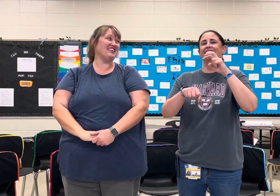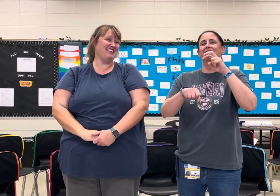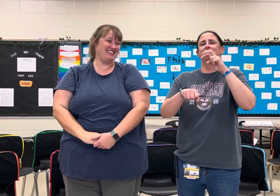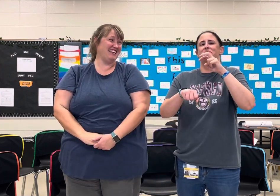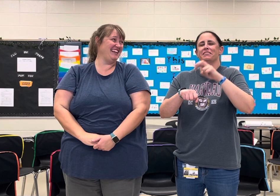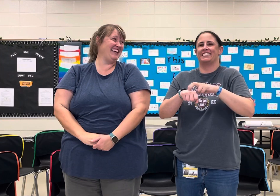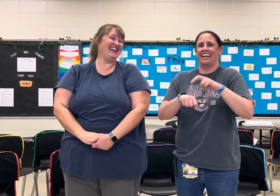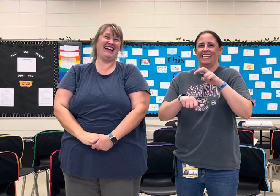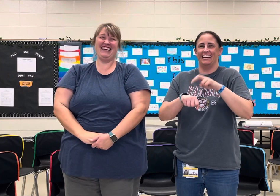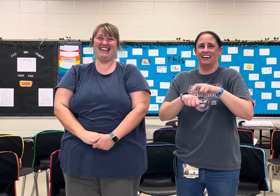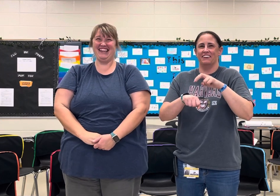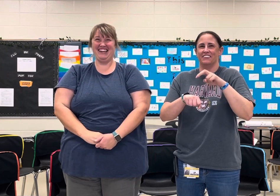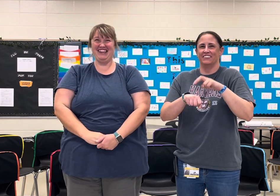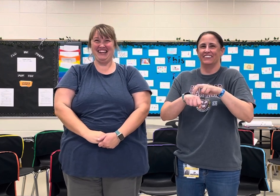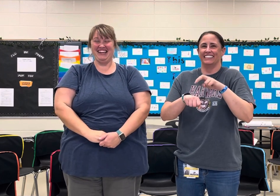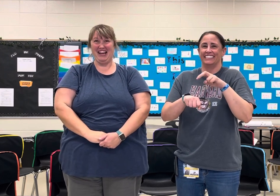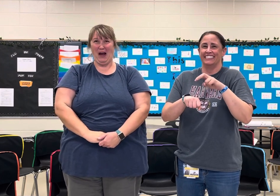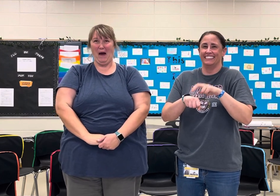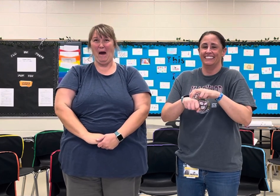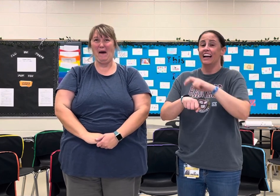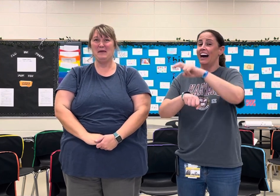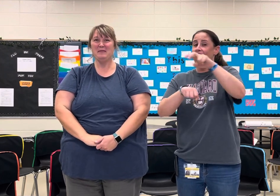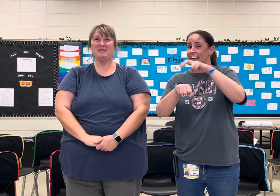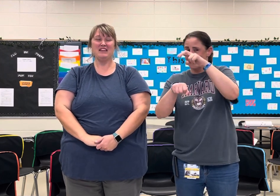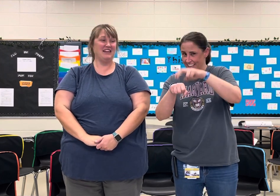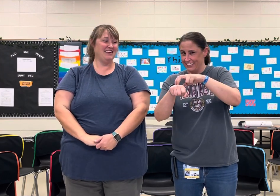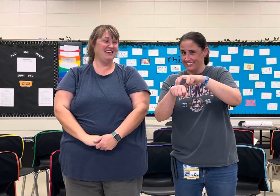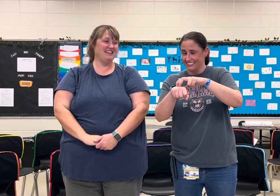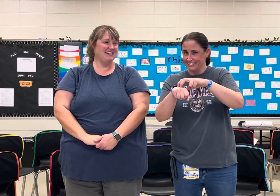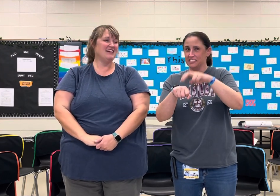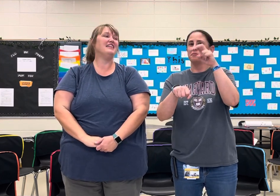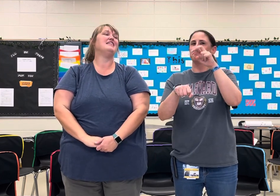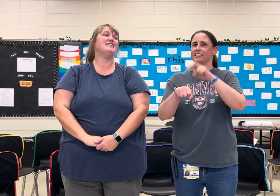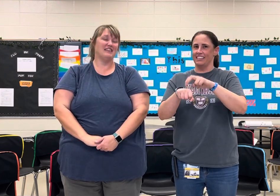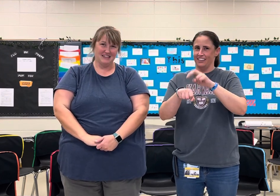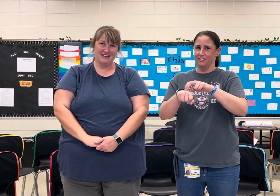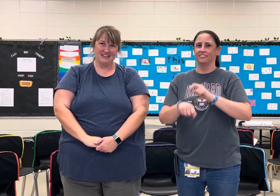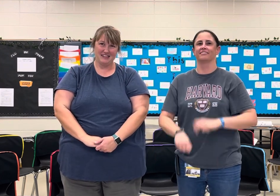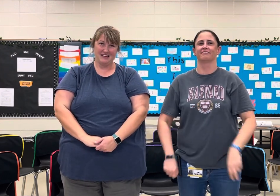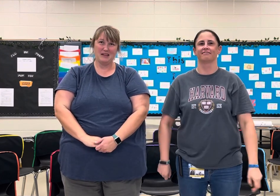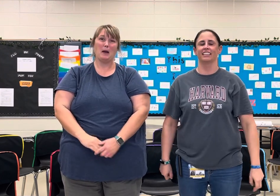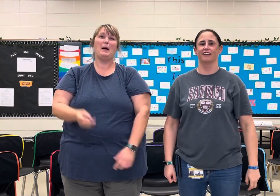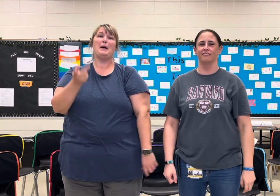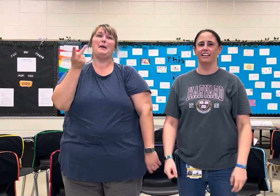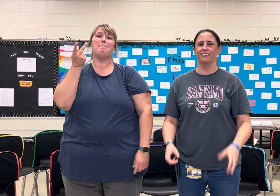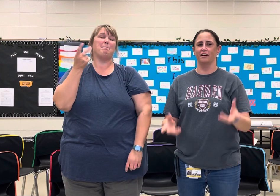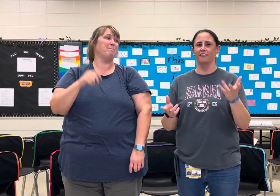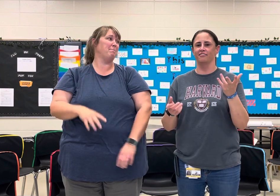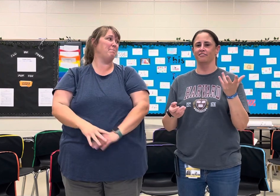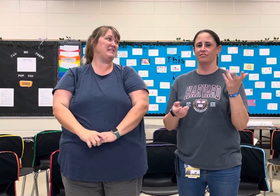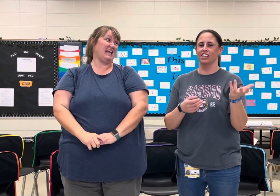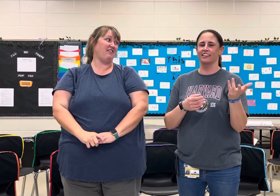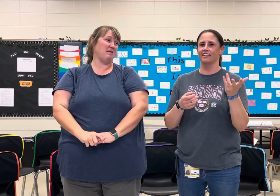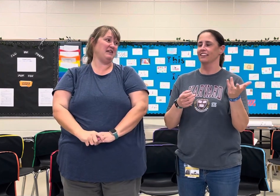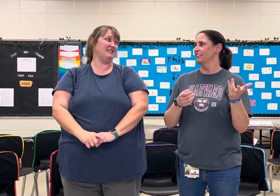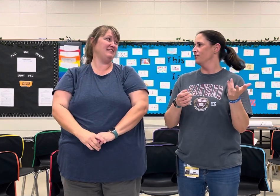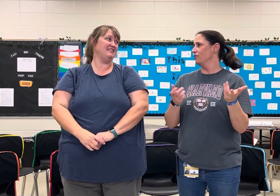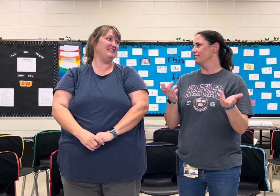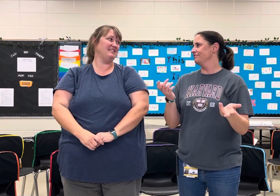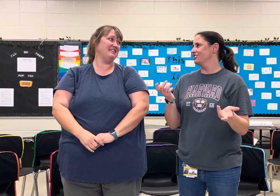Taters. Potato. Ireland. Potato. Think of like Potato checking famine. or